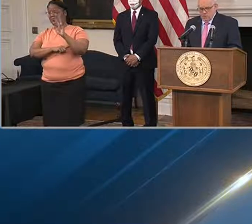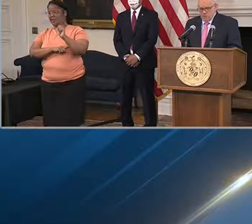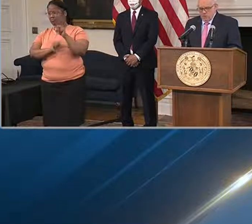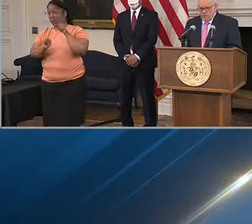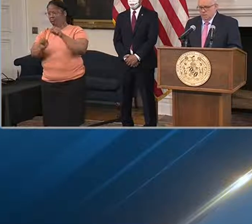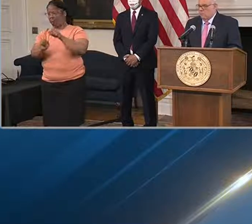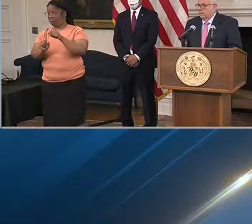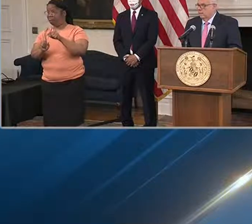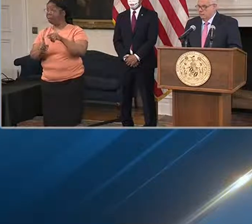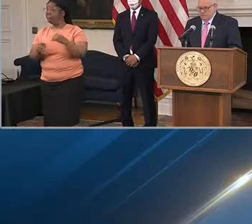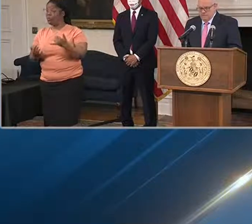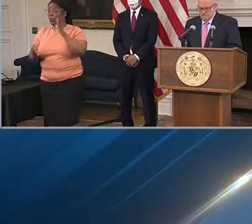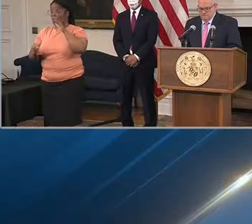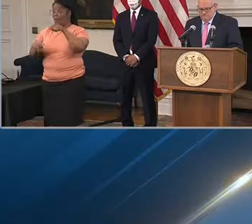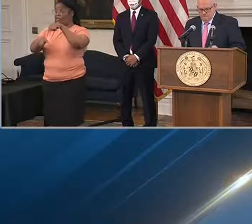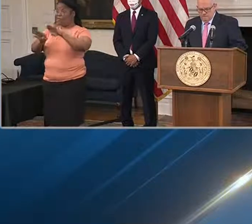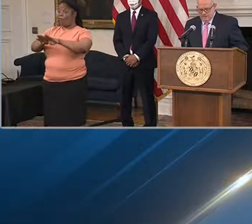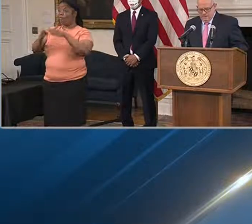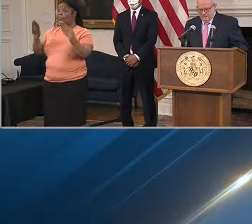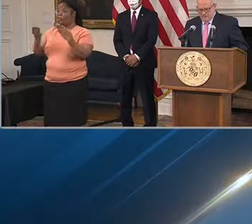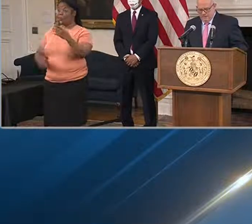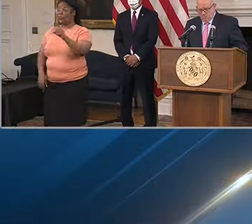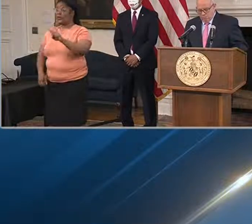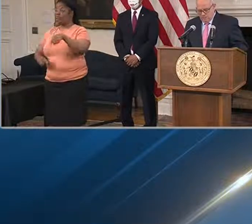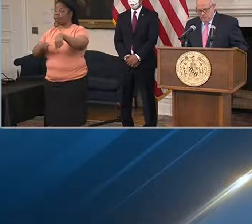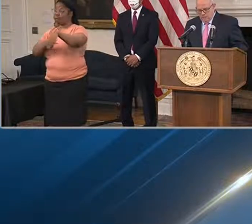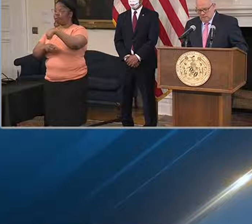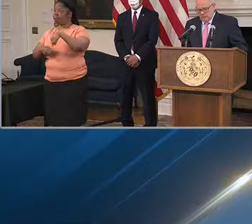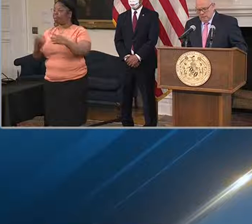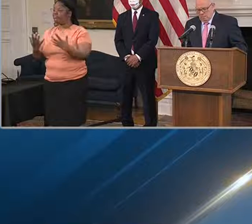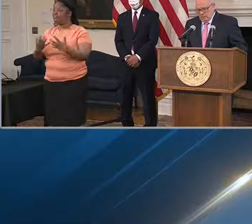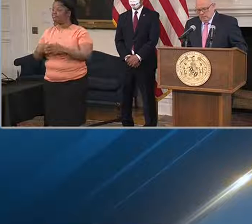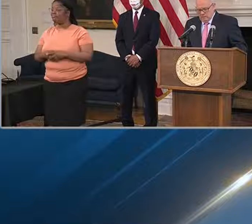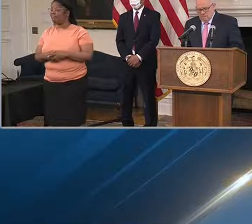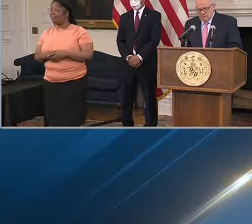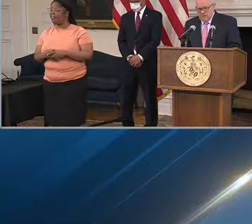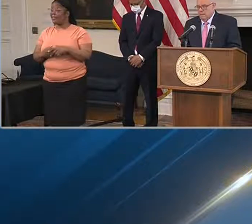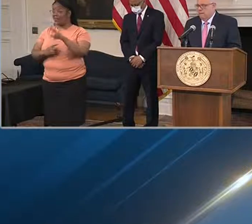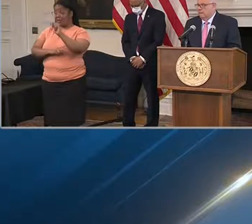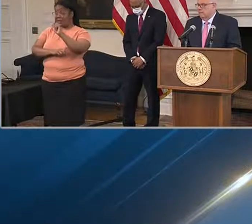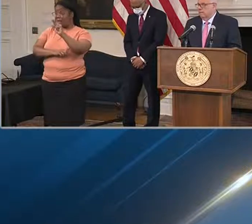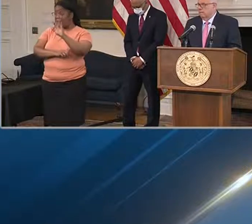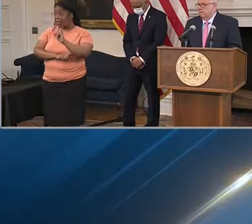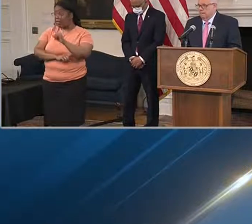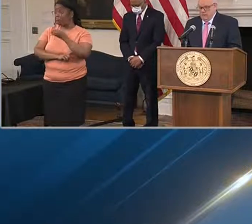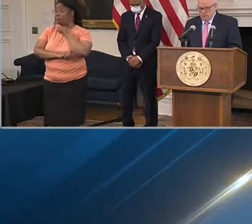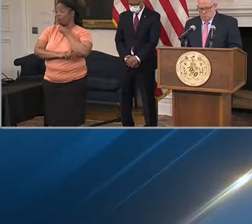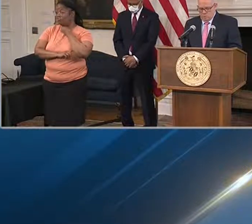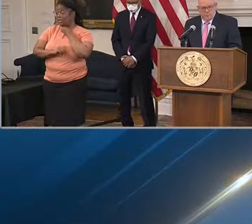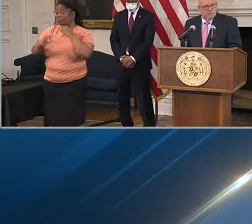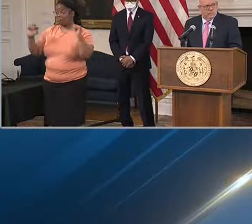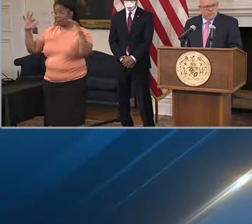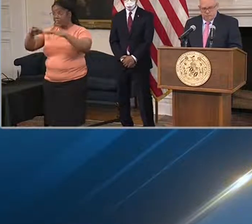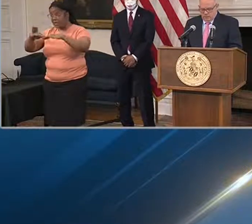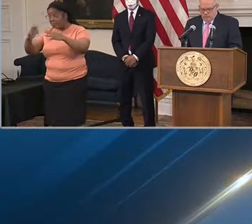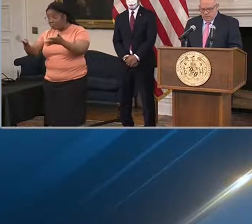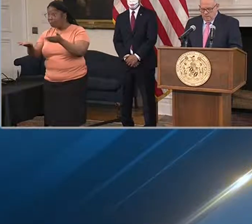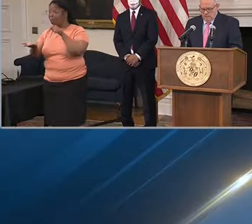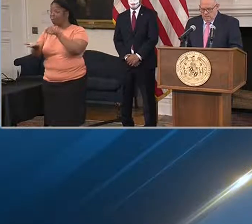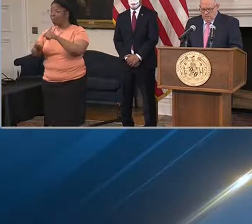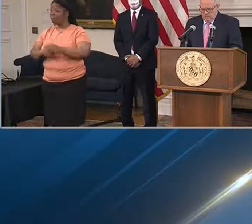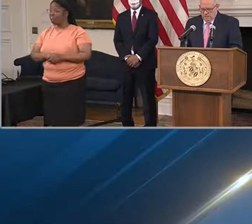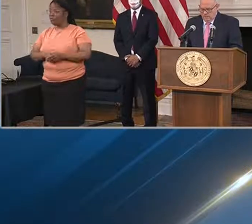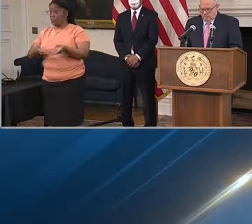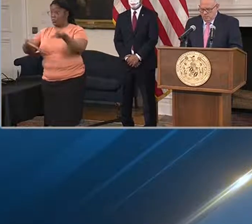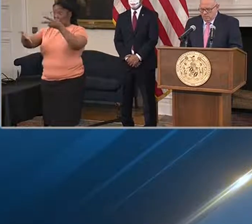Corps Memorial Stadium in Anne Arundel County. At Ripken Stadium in Harford County the following week of the